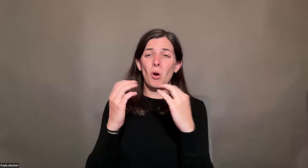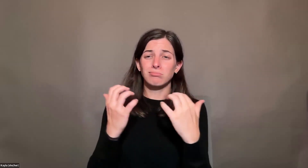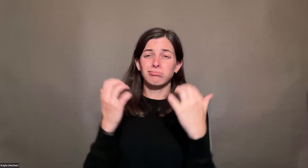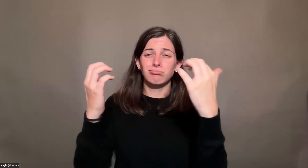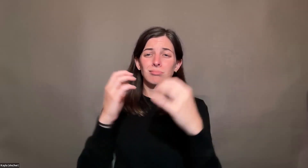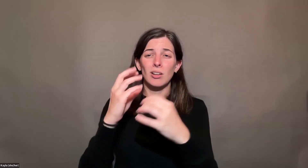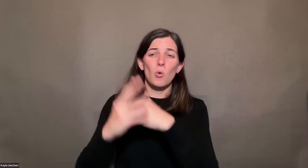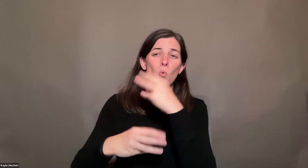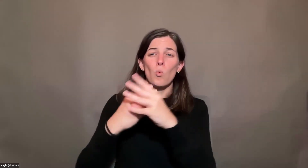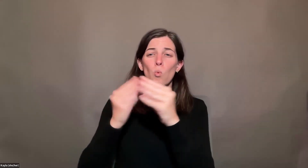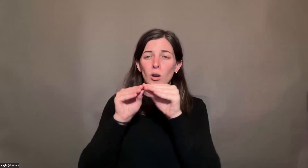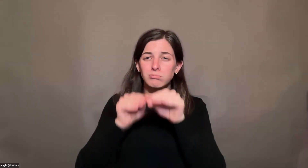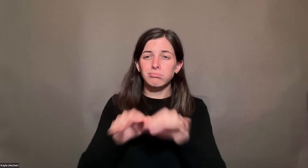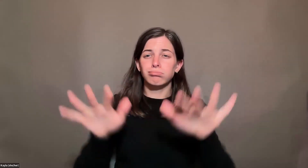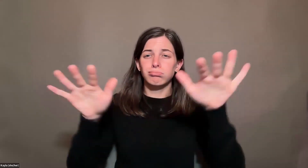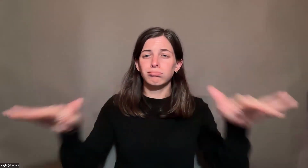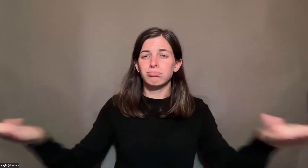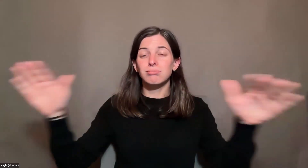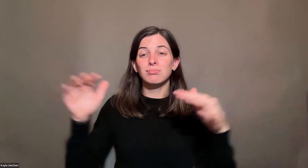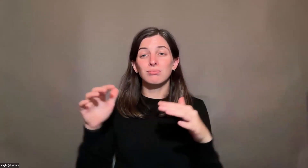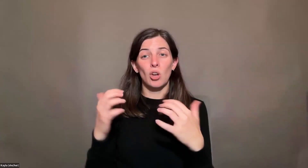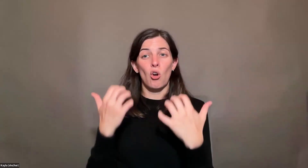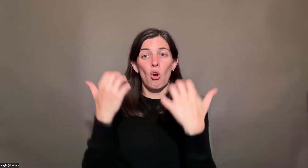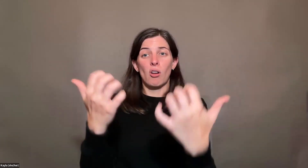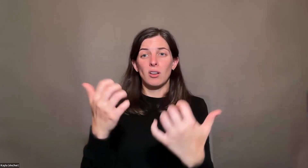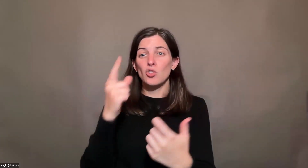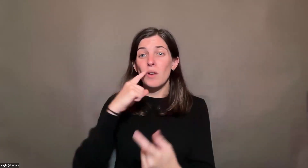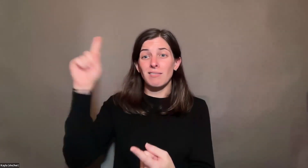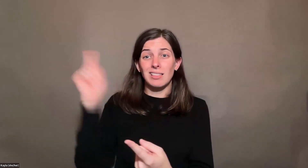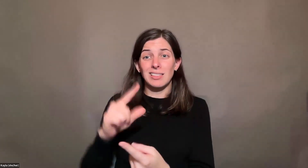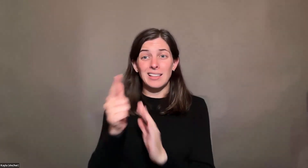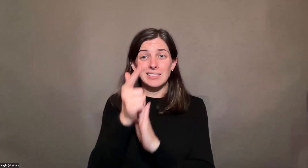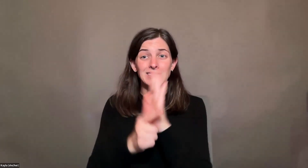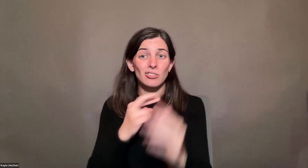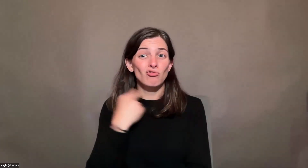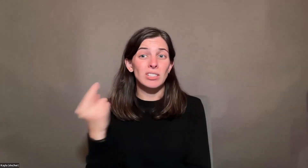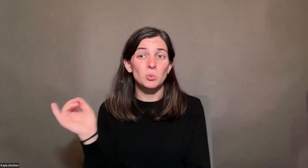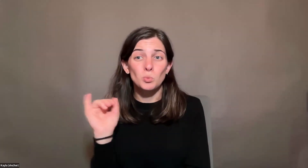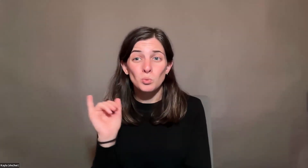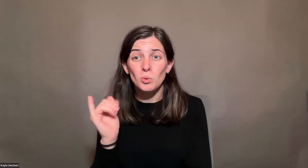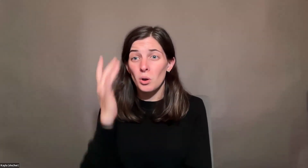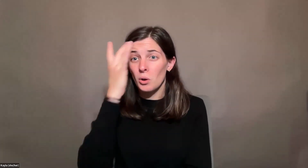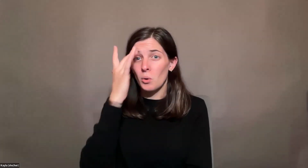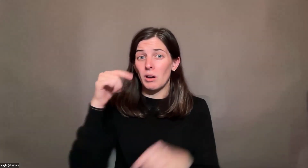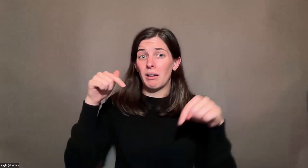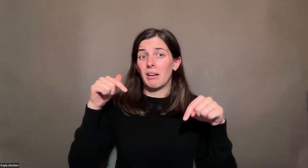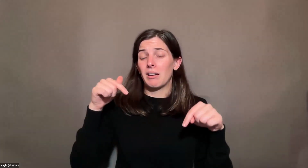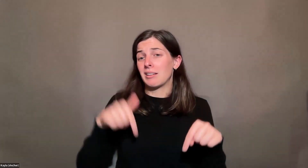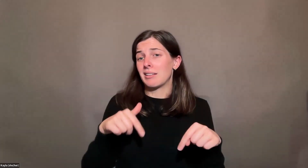reduce your site legal risk, because in USA or there are some legal